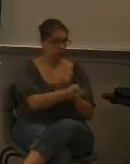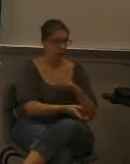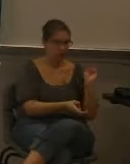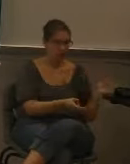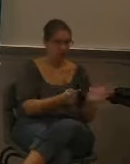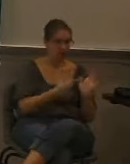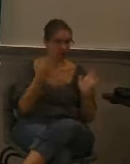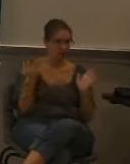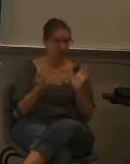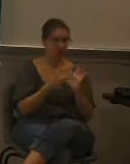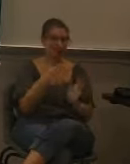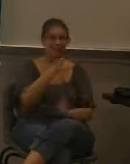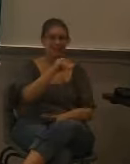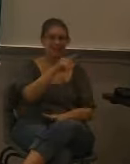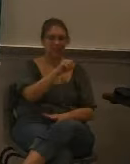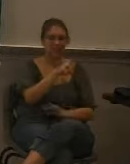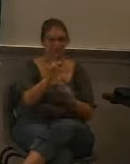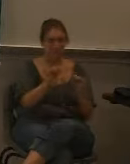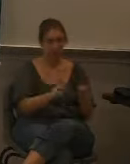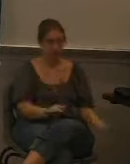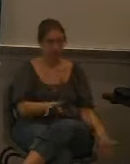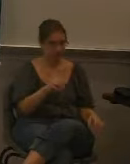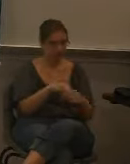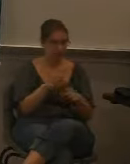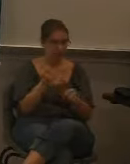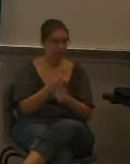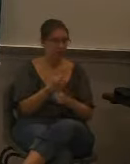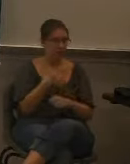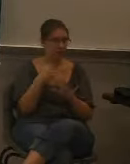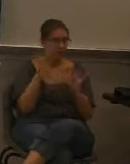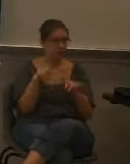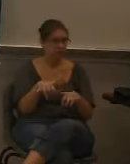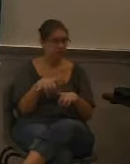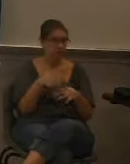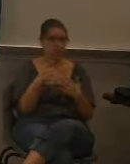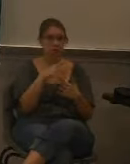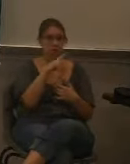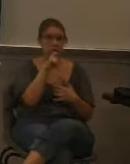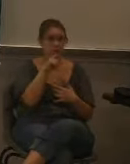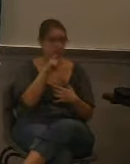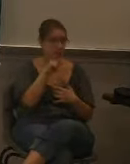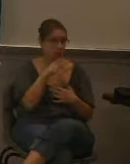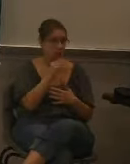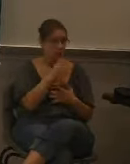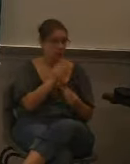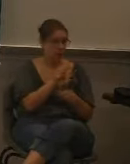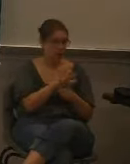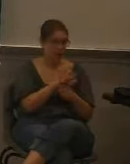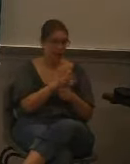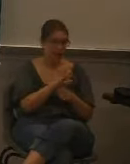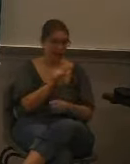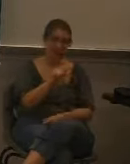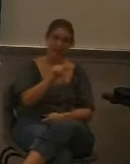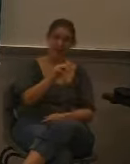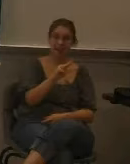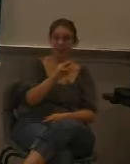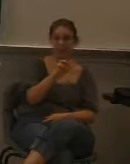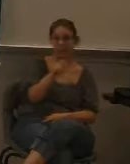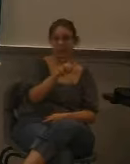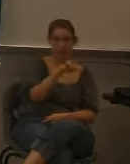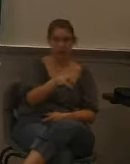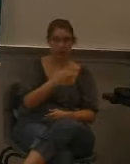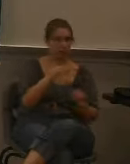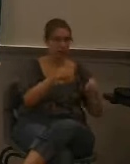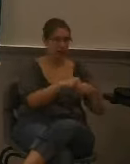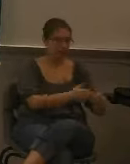litters fell in every year. Some of there's precipitation, dry and wet atmospheric, so you put out pans or buckets to